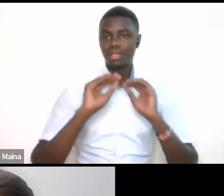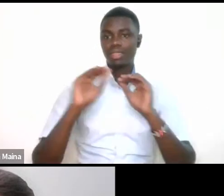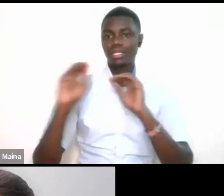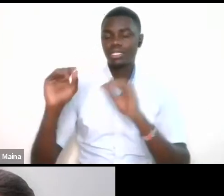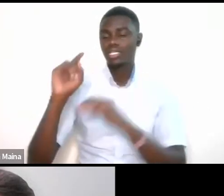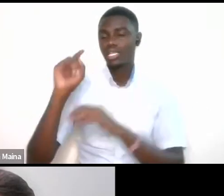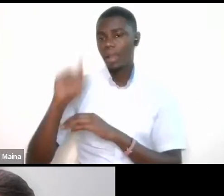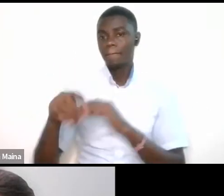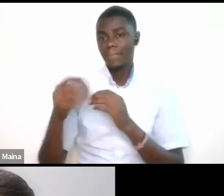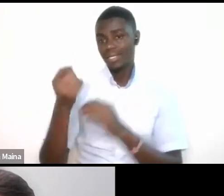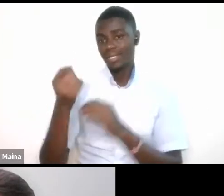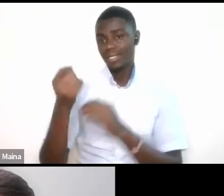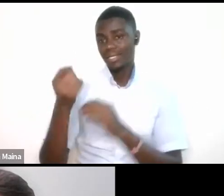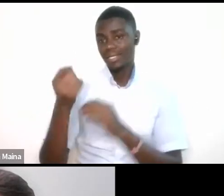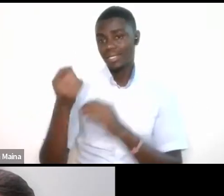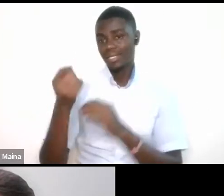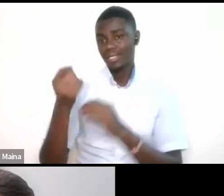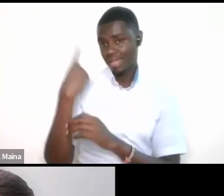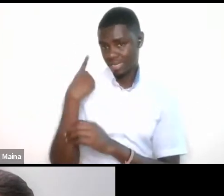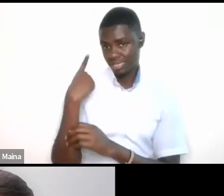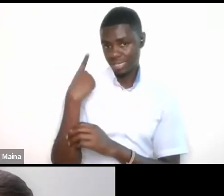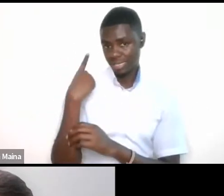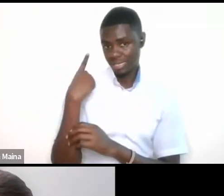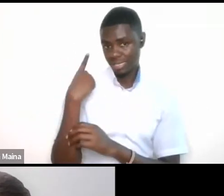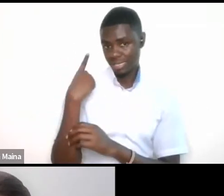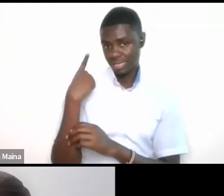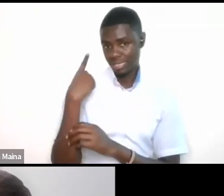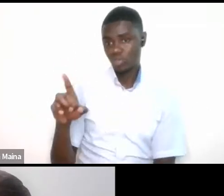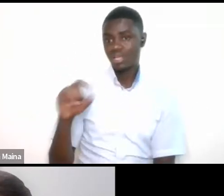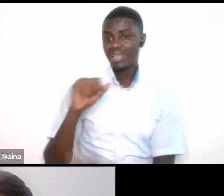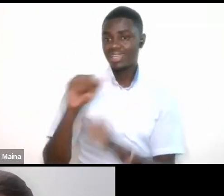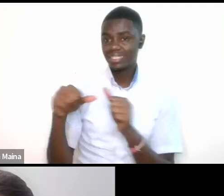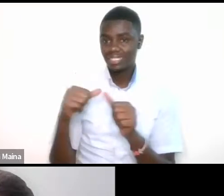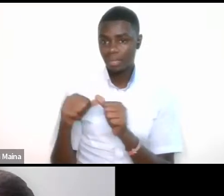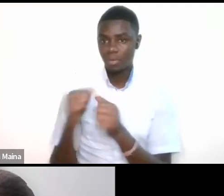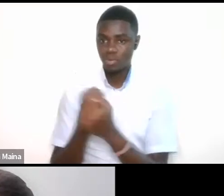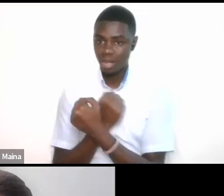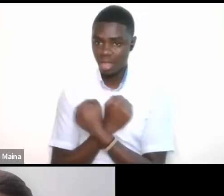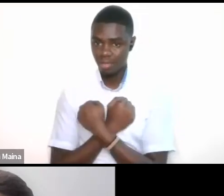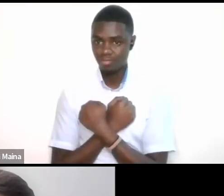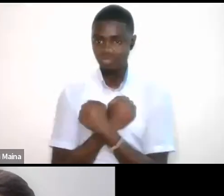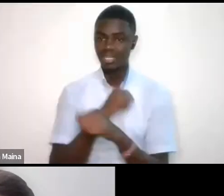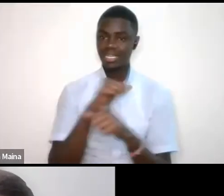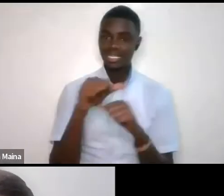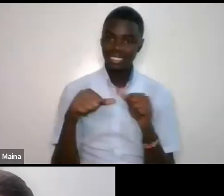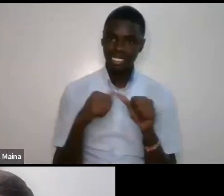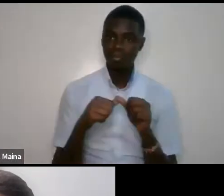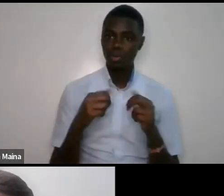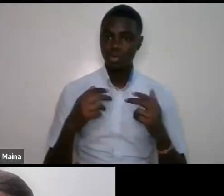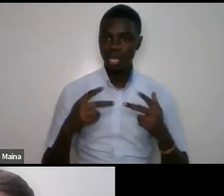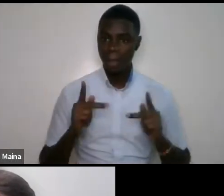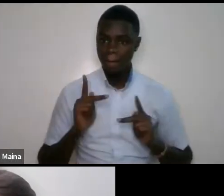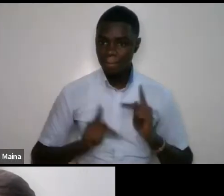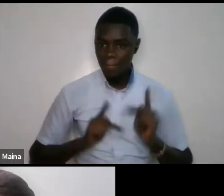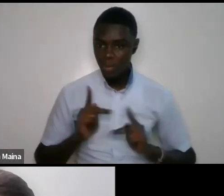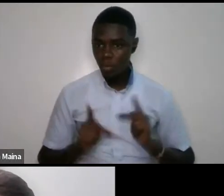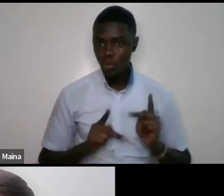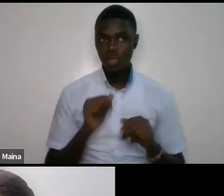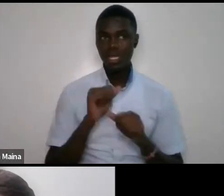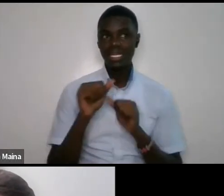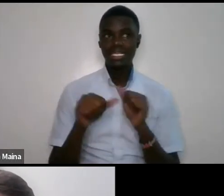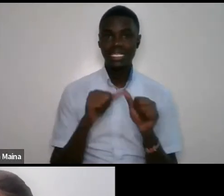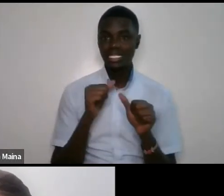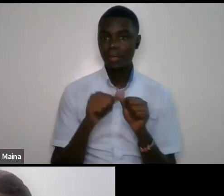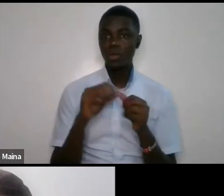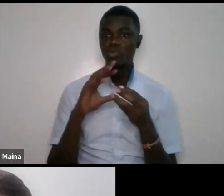understand that education is about love, it's about humanity, and it's about